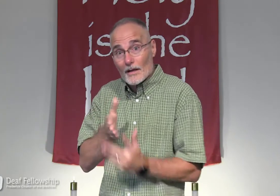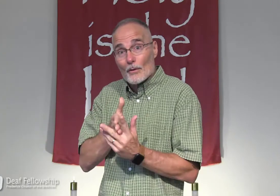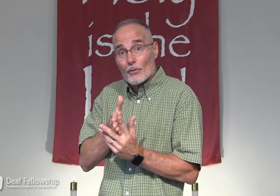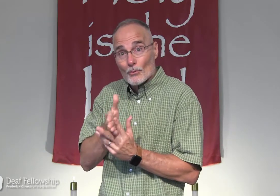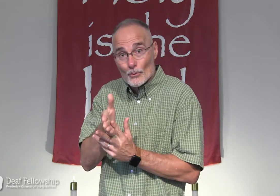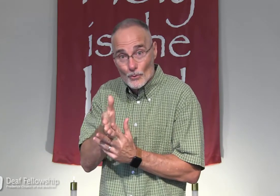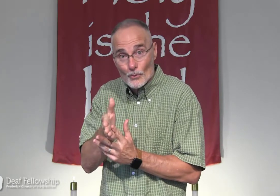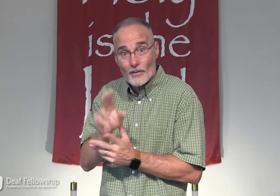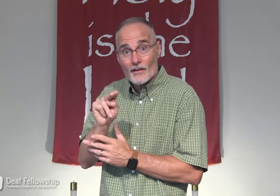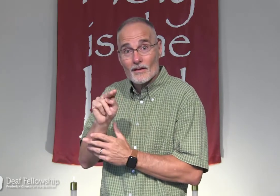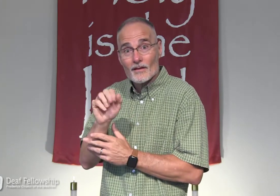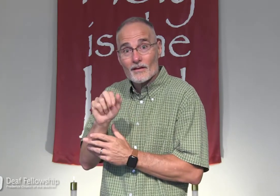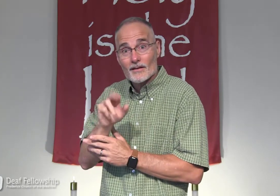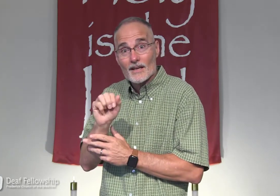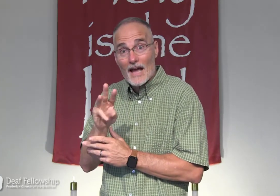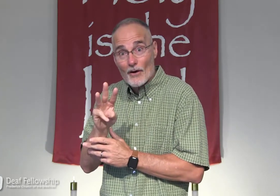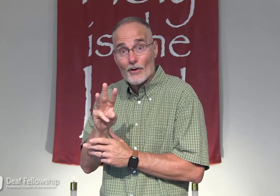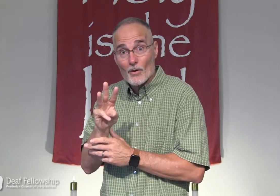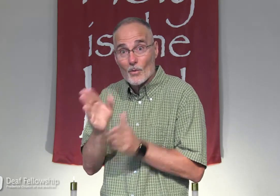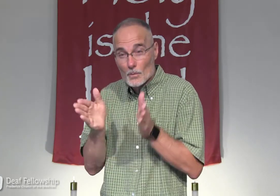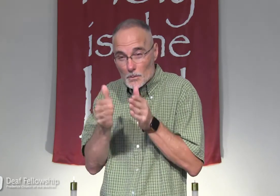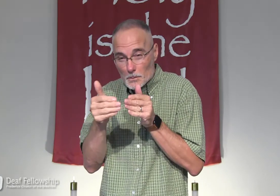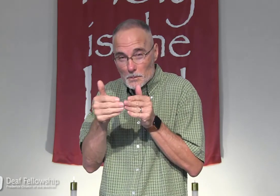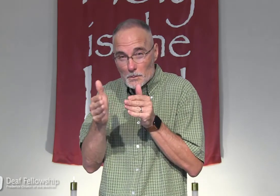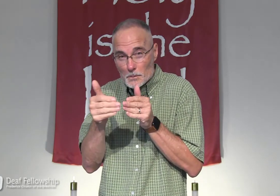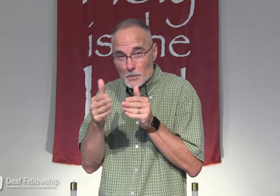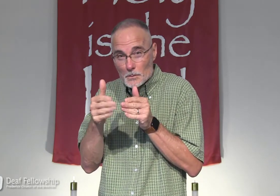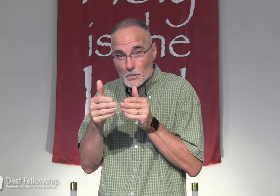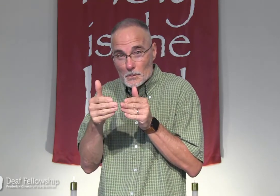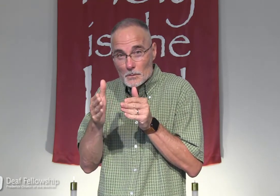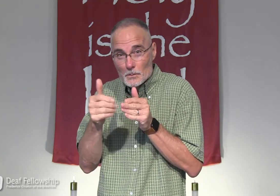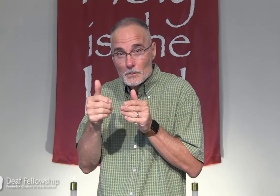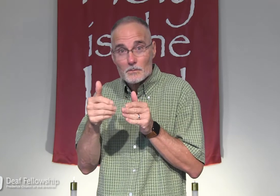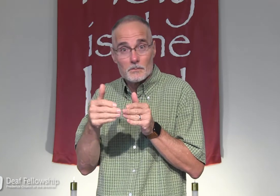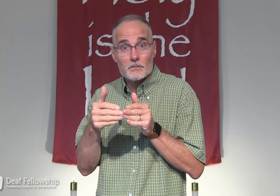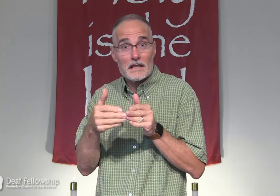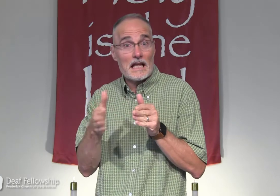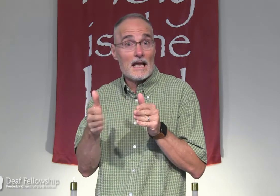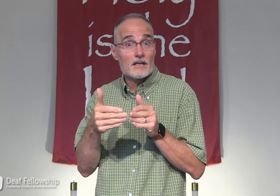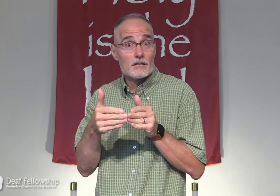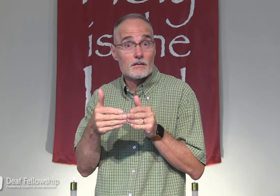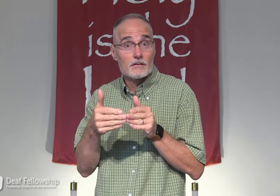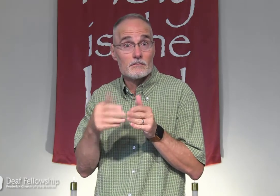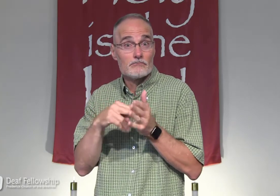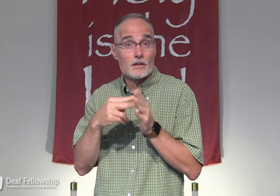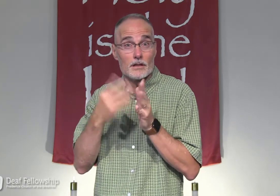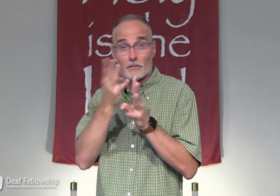the kingdom only through the narrow gate.